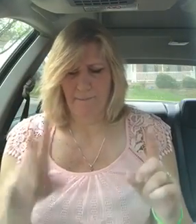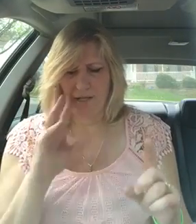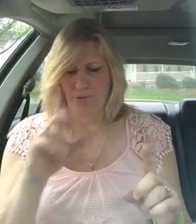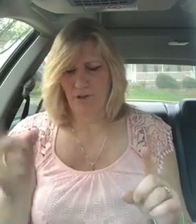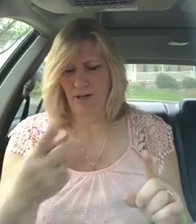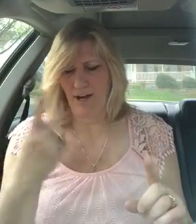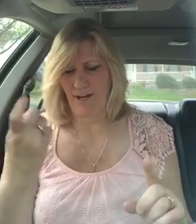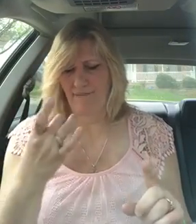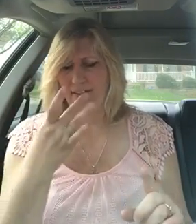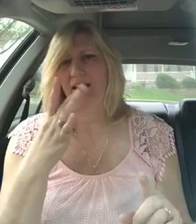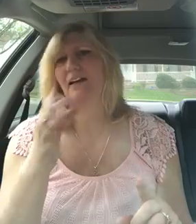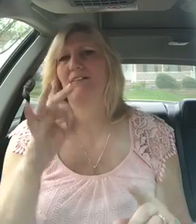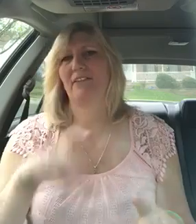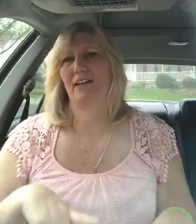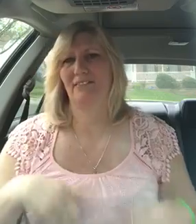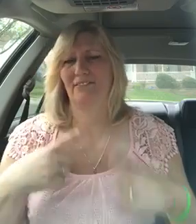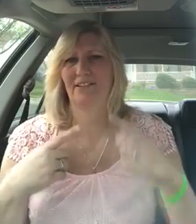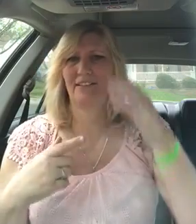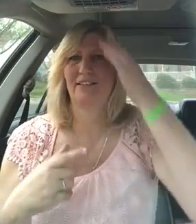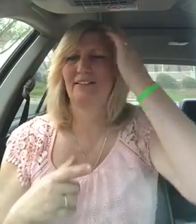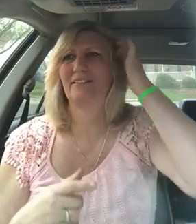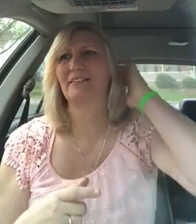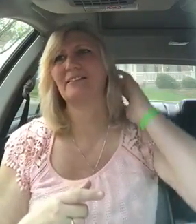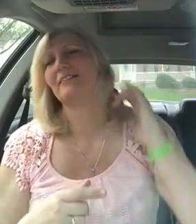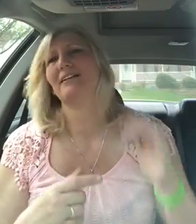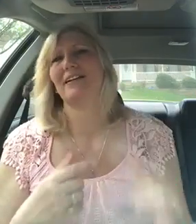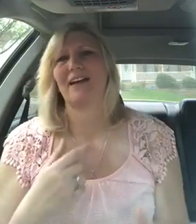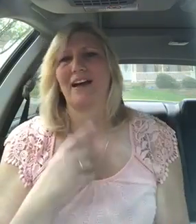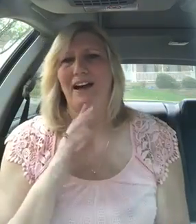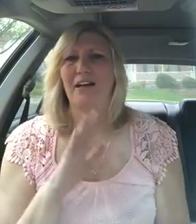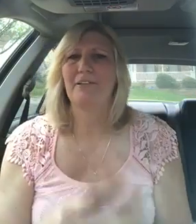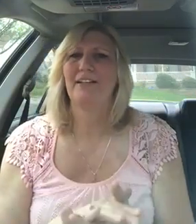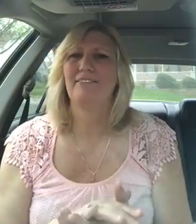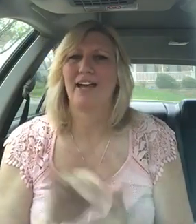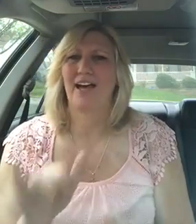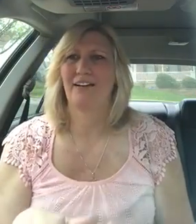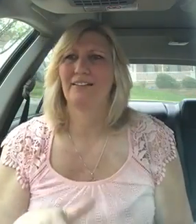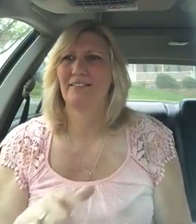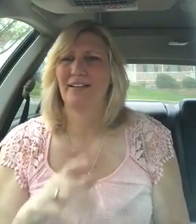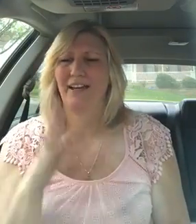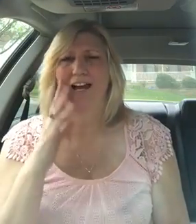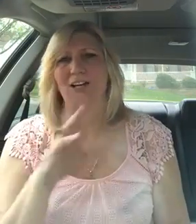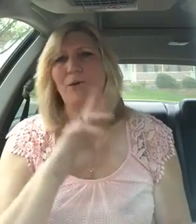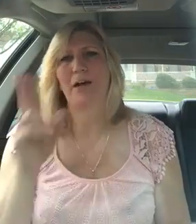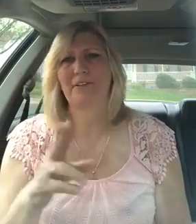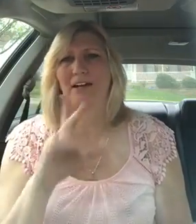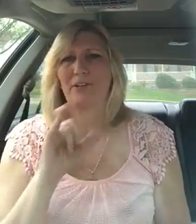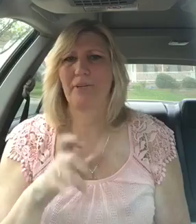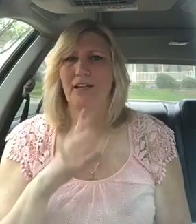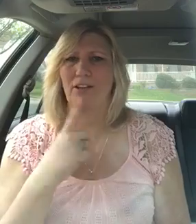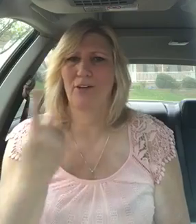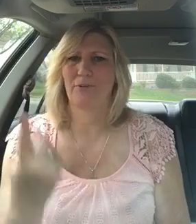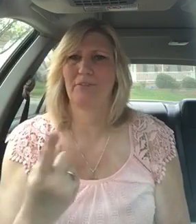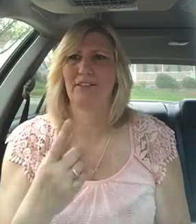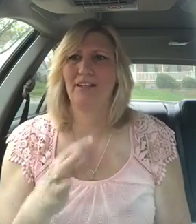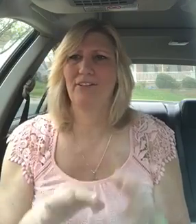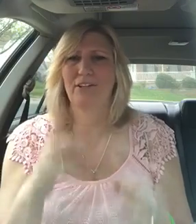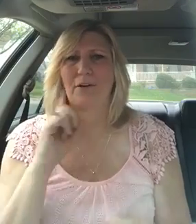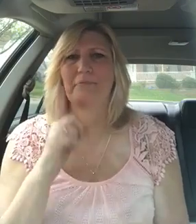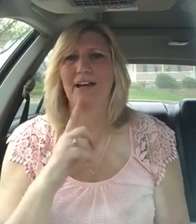but will have the light of life." I believe that, and I know I will never be alone. Even though I'm deaf